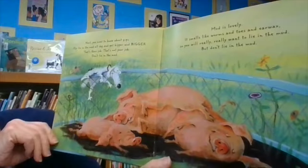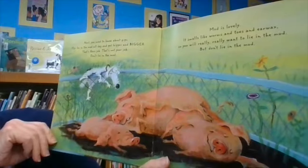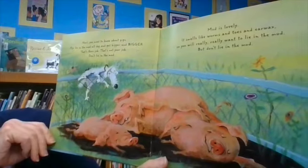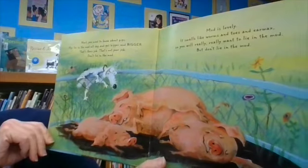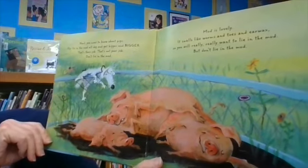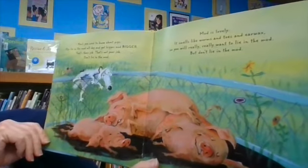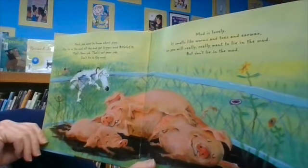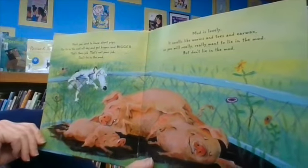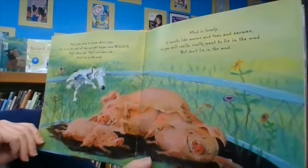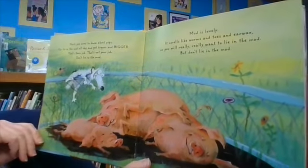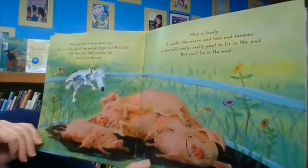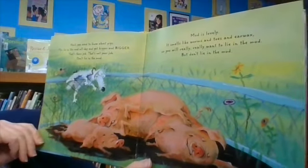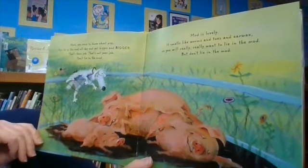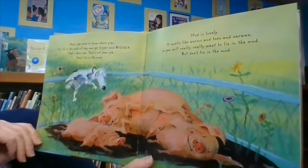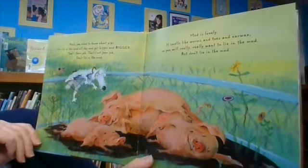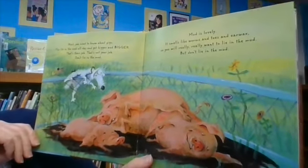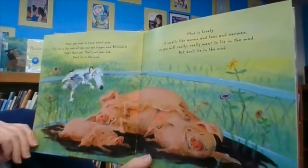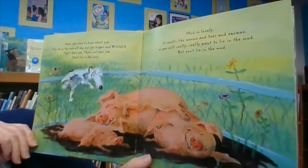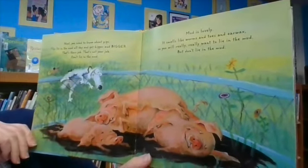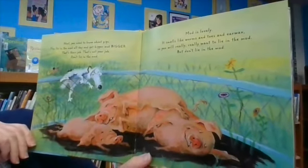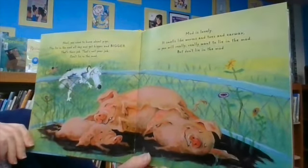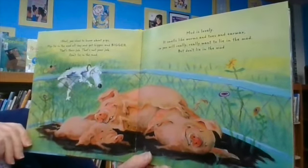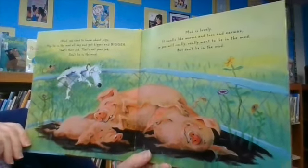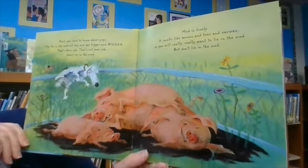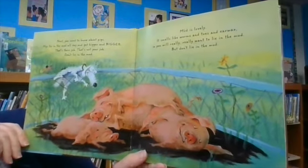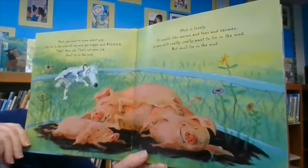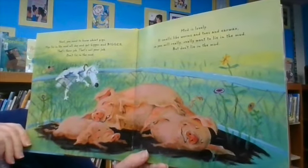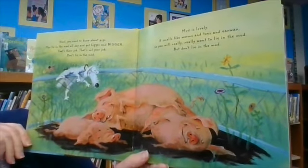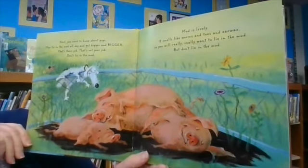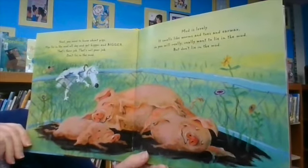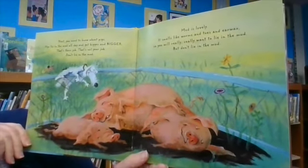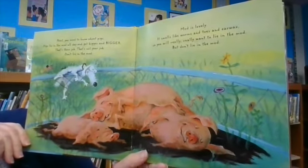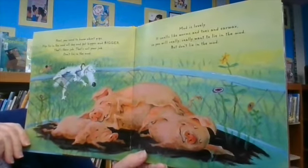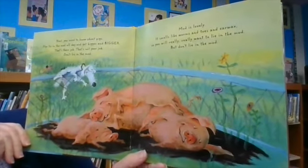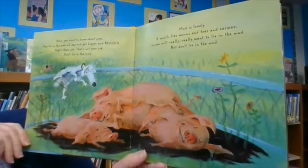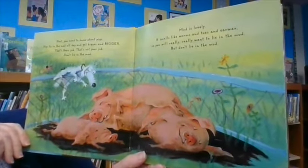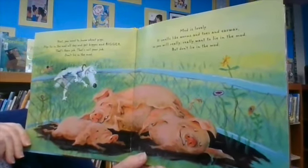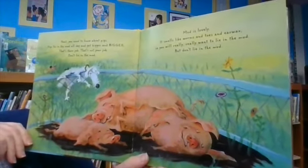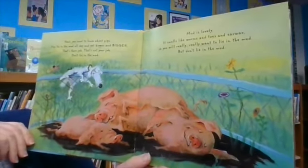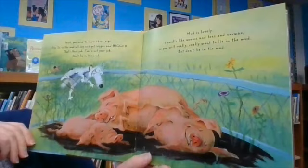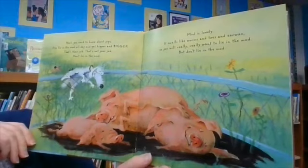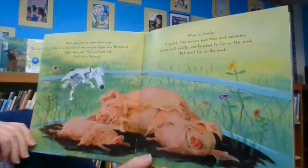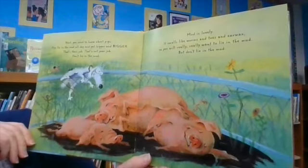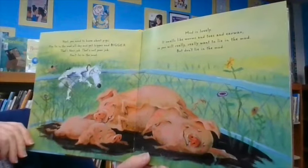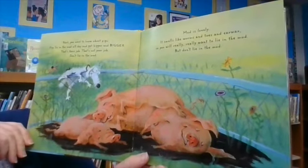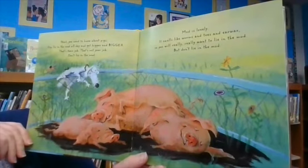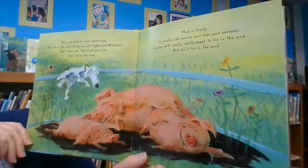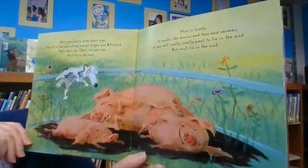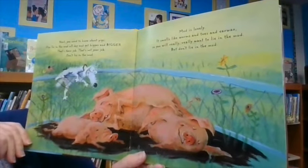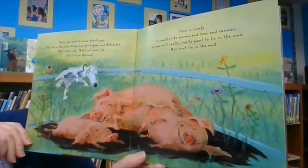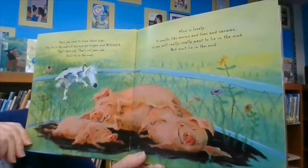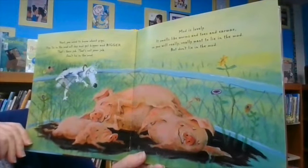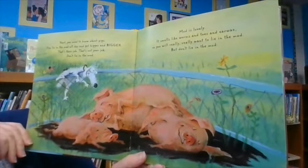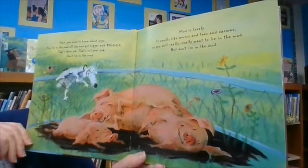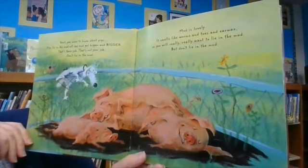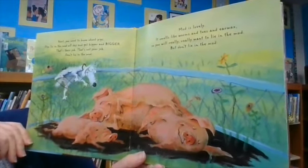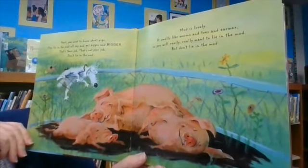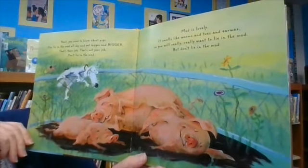bigger and bigger. That's their job. That's not your job. Don't lie in the mud. Mud is lovely. It